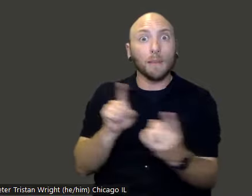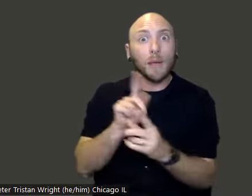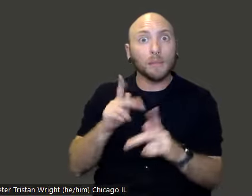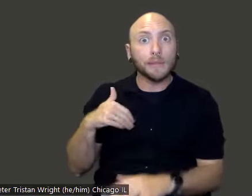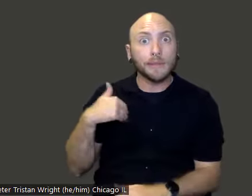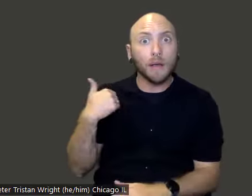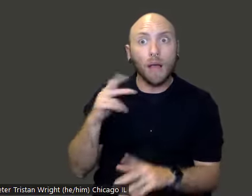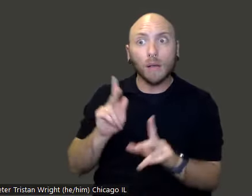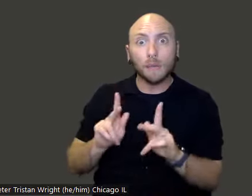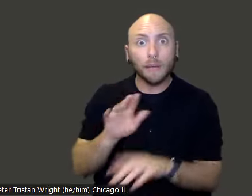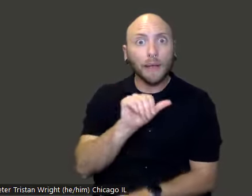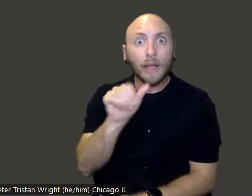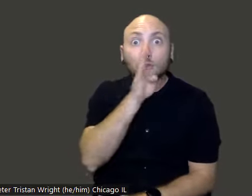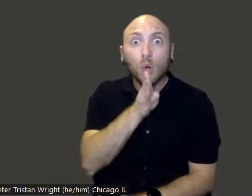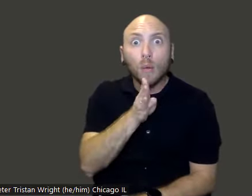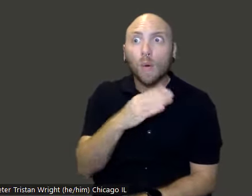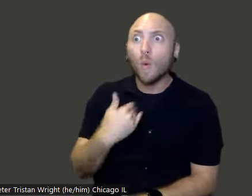kind of brought me out of it. And